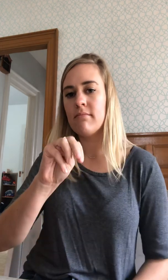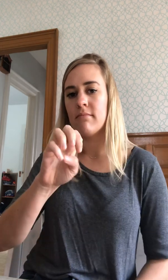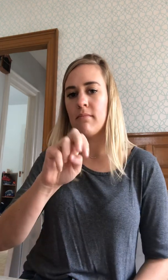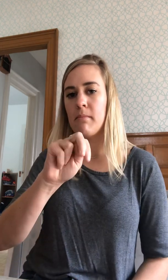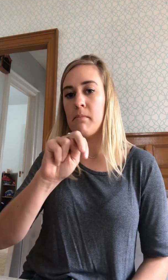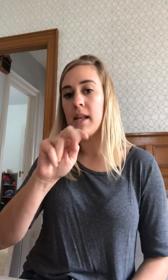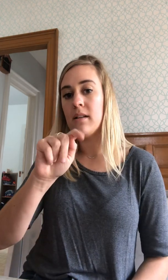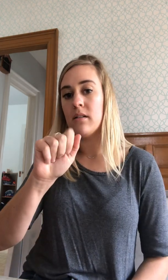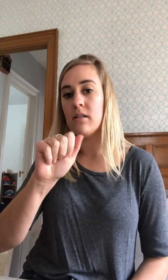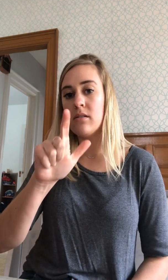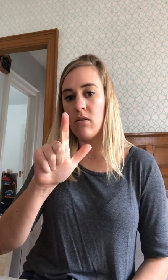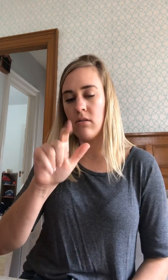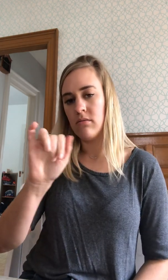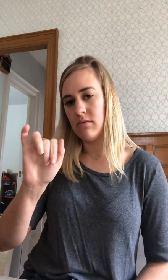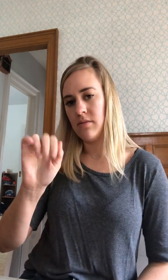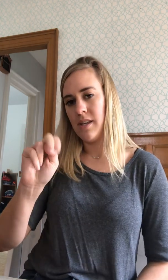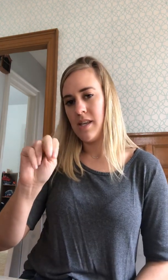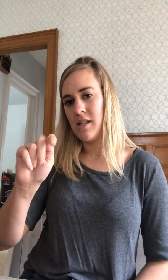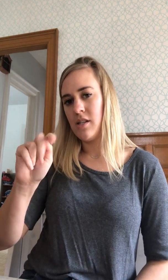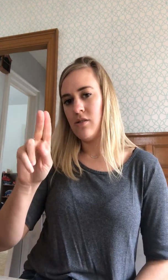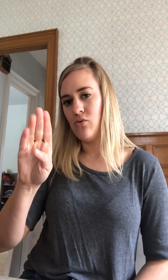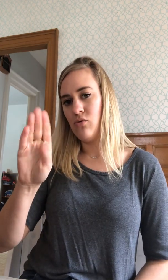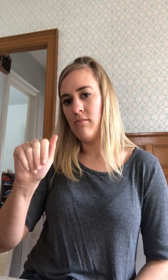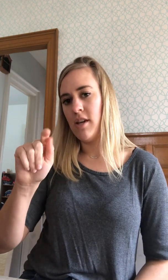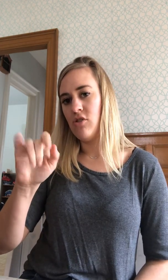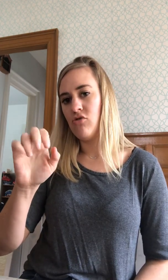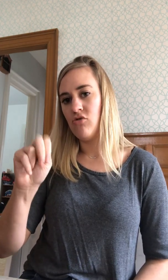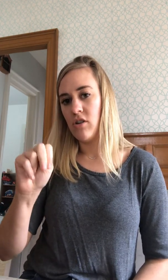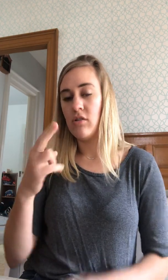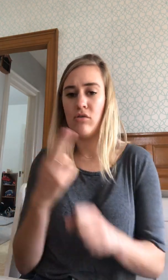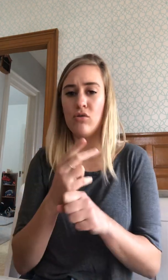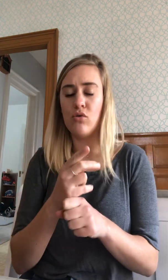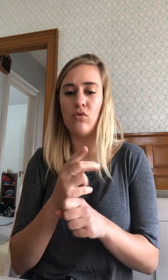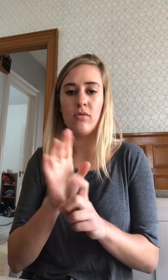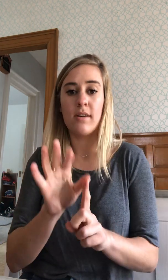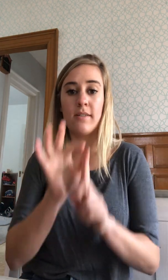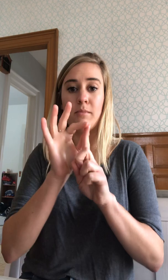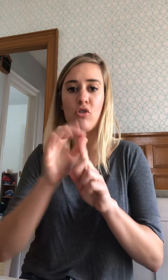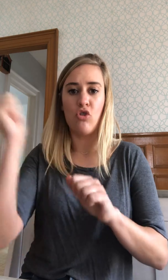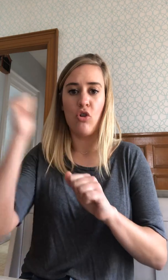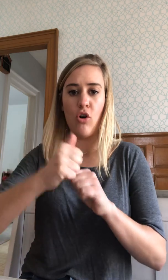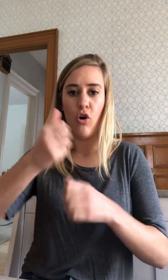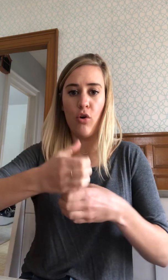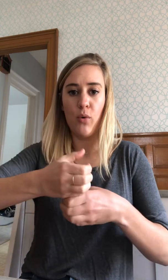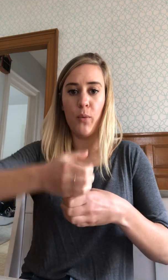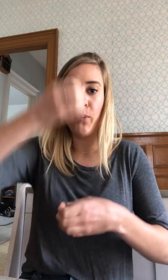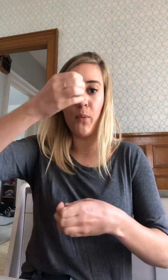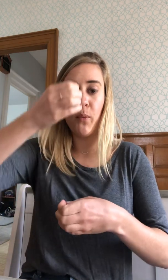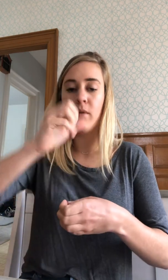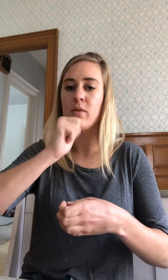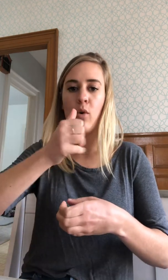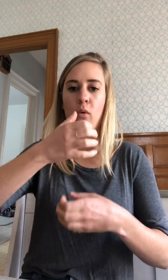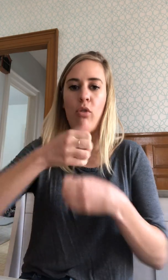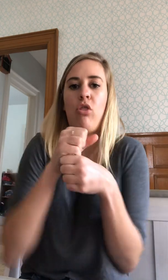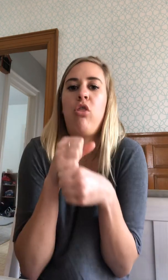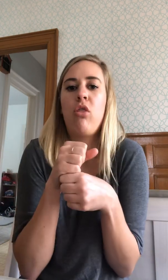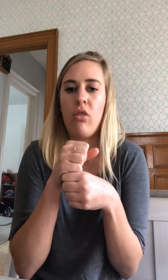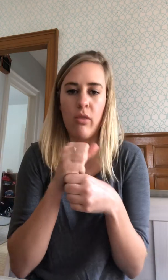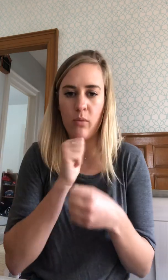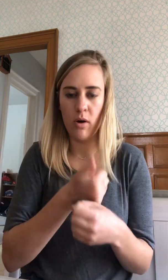special armored tube so that the tube doesn't kink. But the patient is intubated through the mouth in a normal fashion,